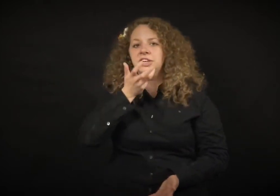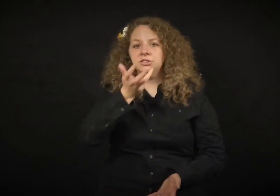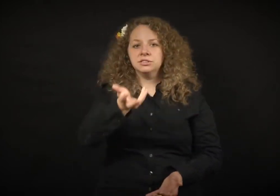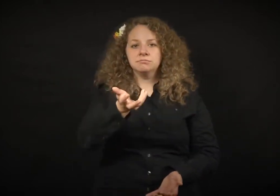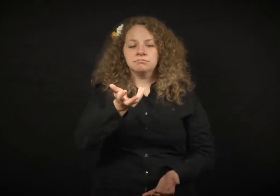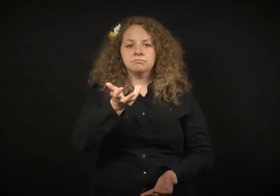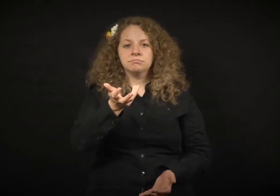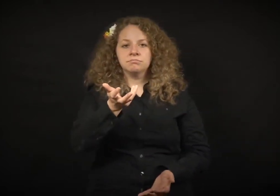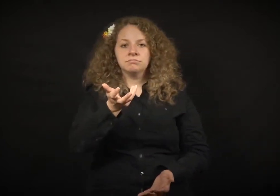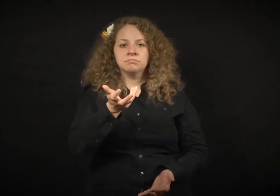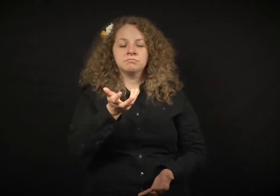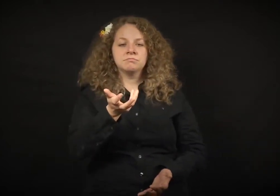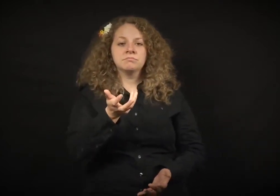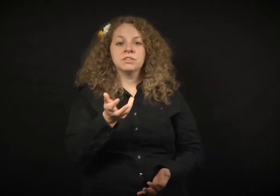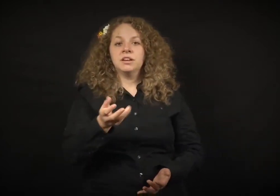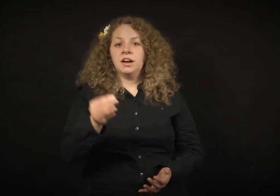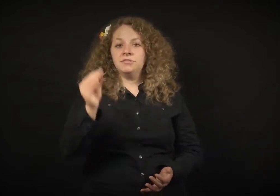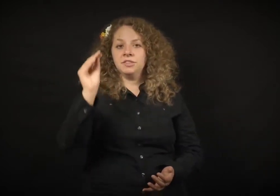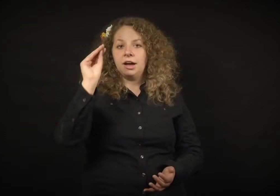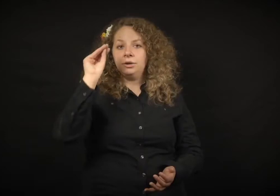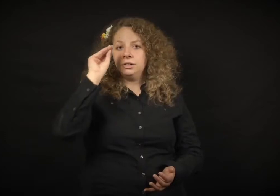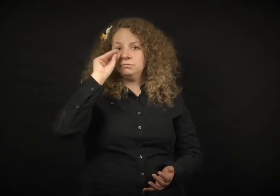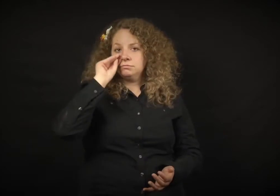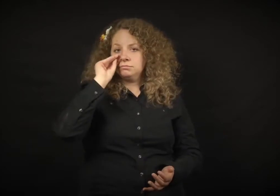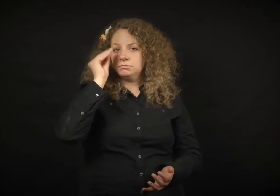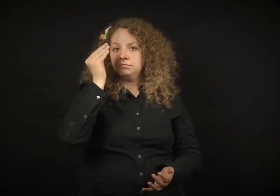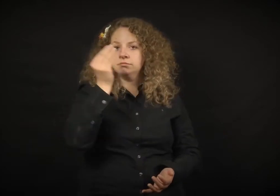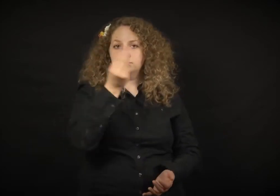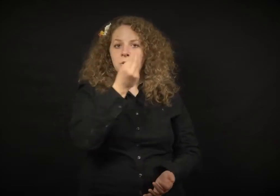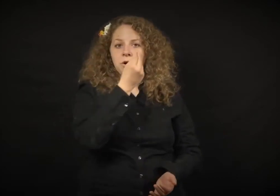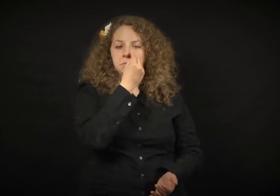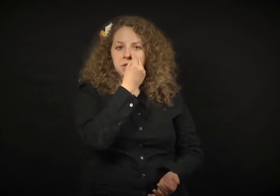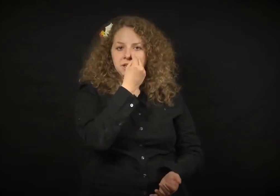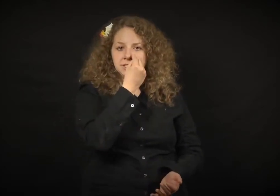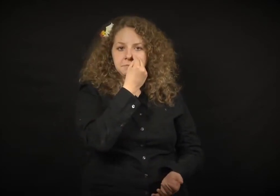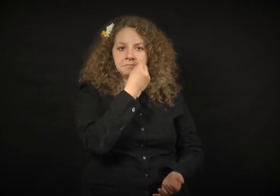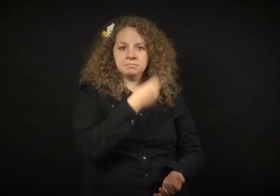field, a flower, or a blossom.